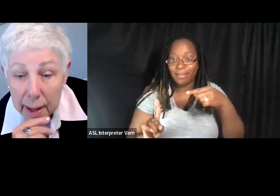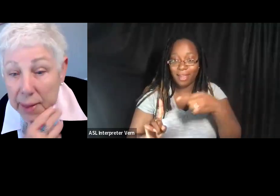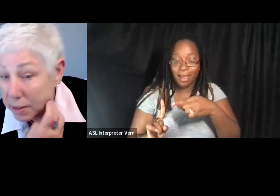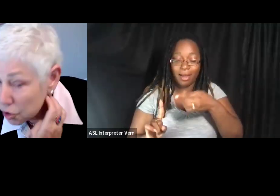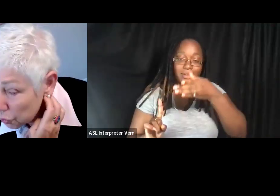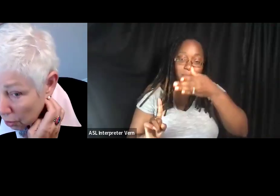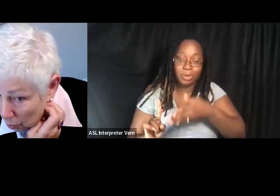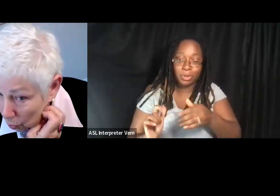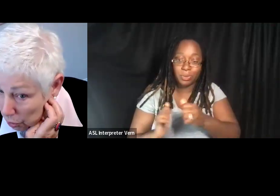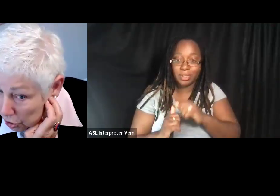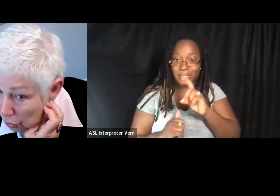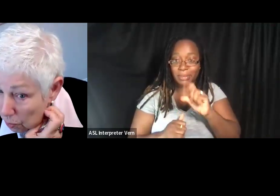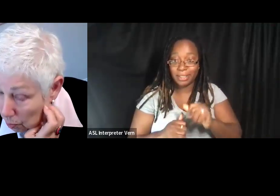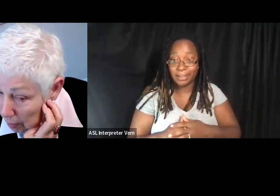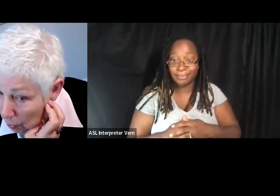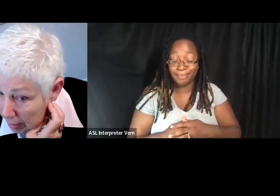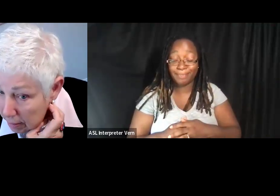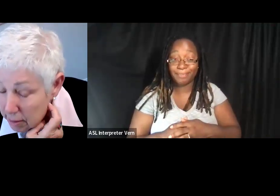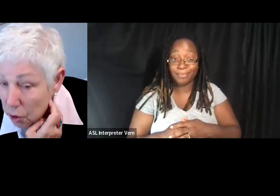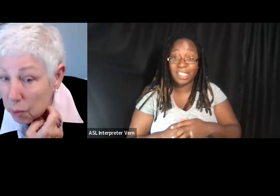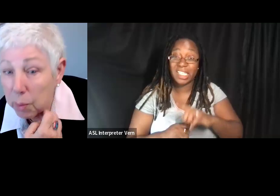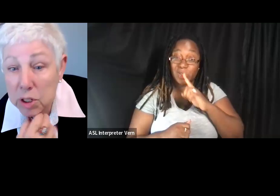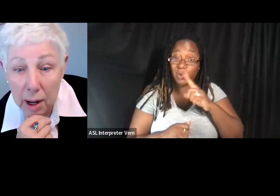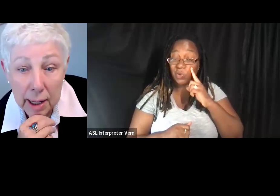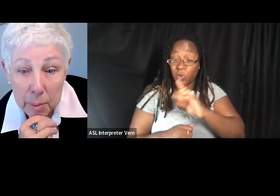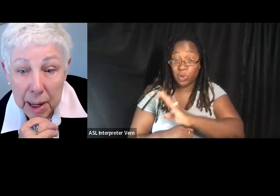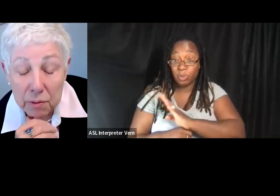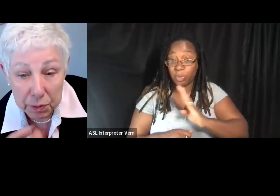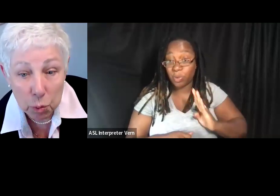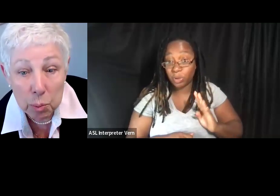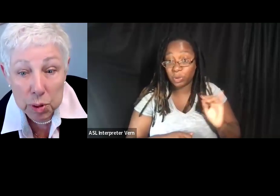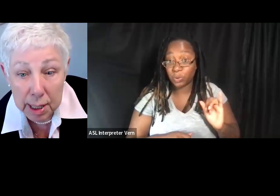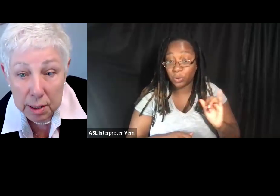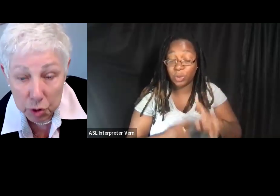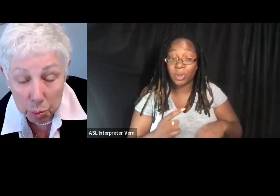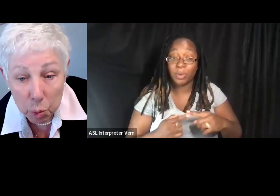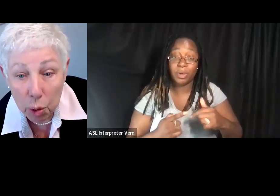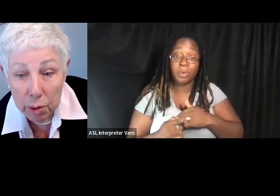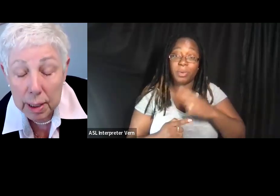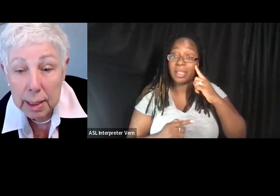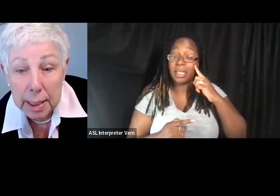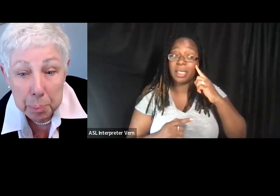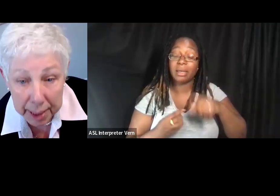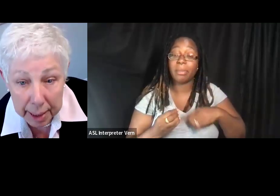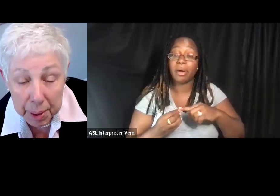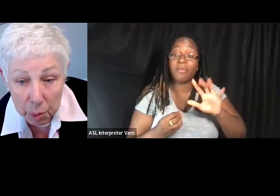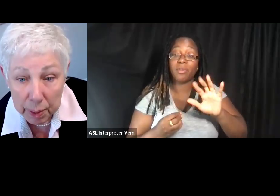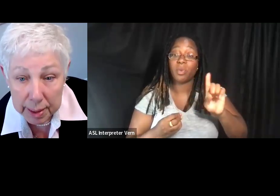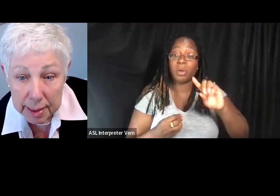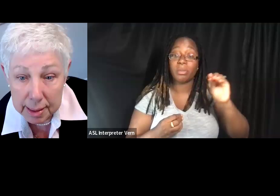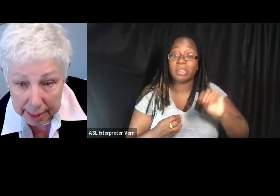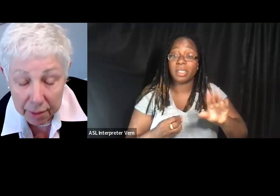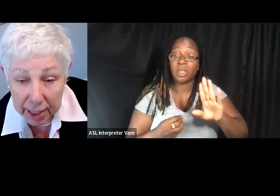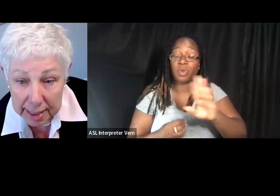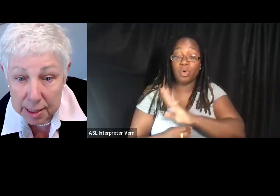disability. That's true on the board too, by the way. So when we were talking about 51% of your board being people